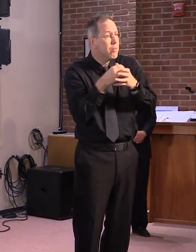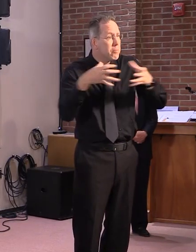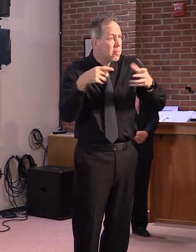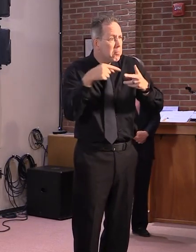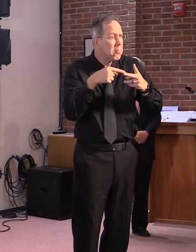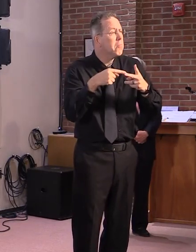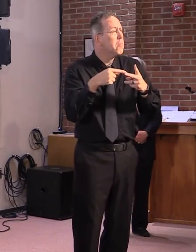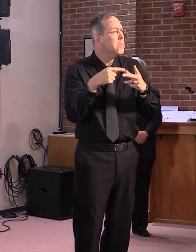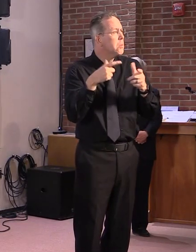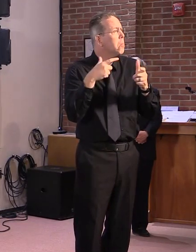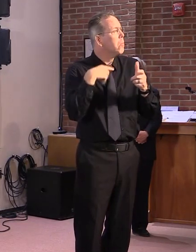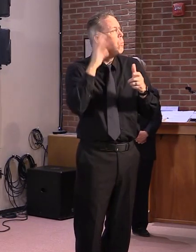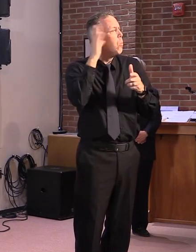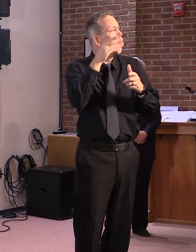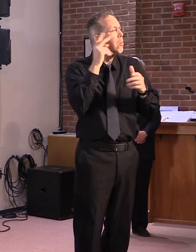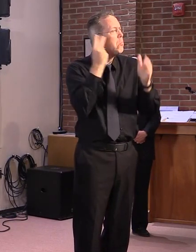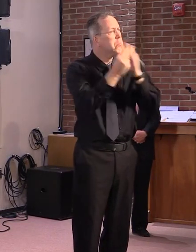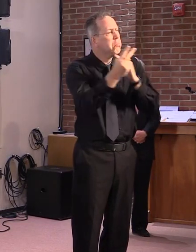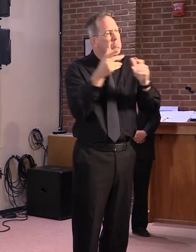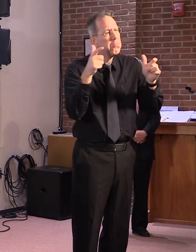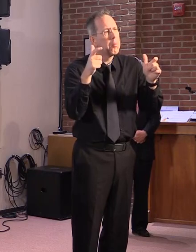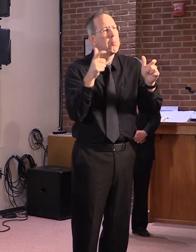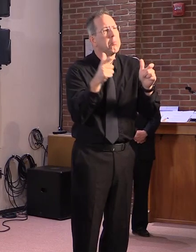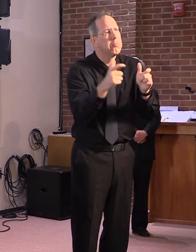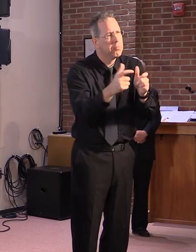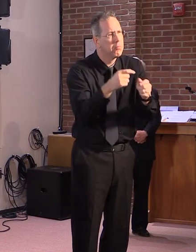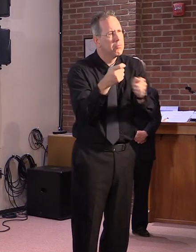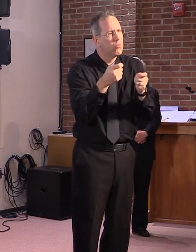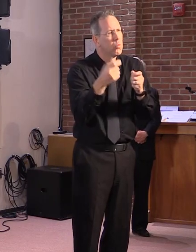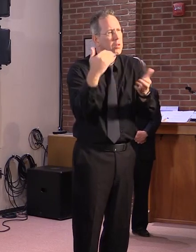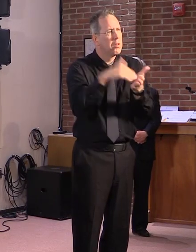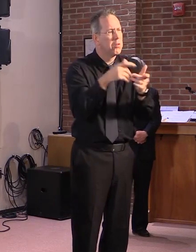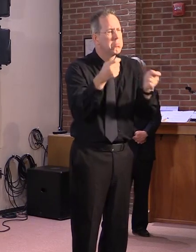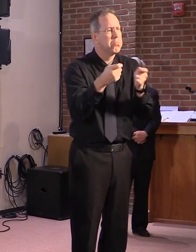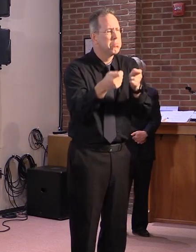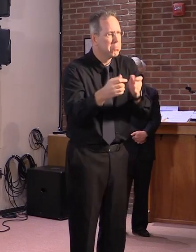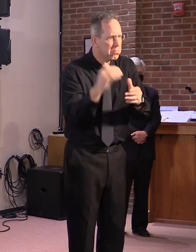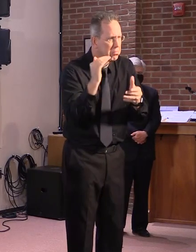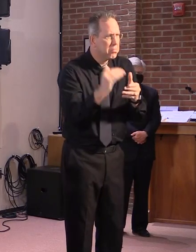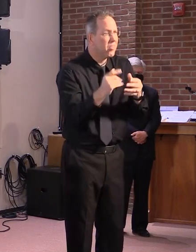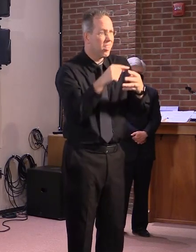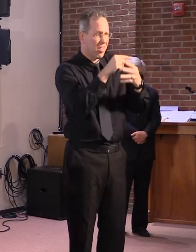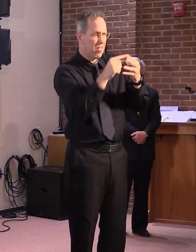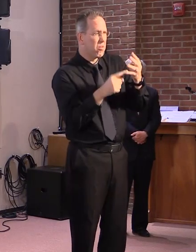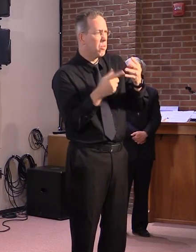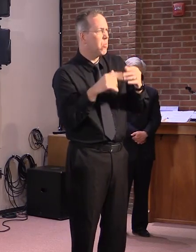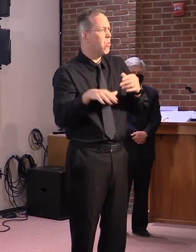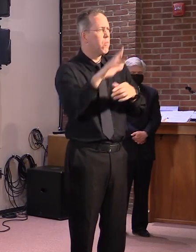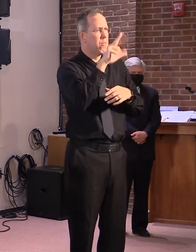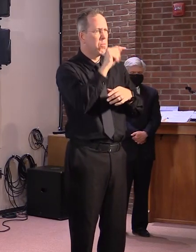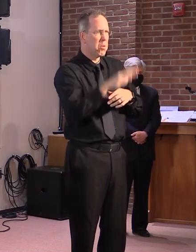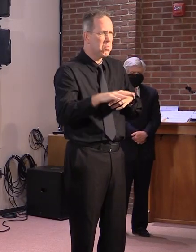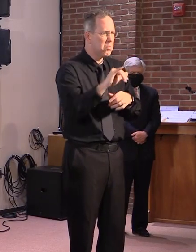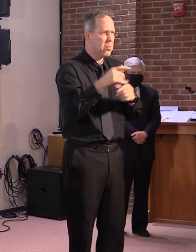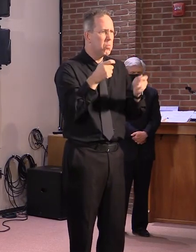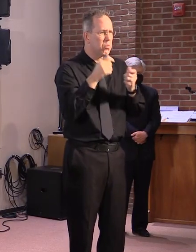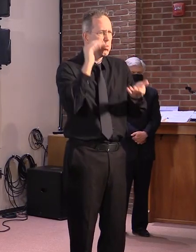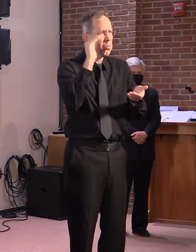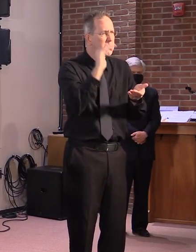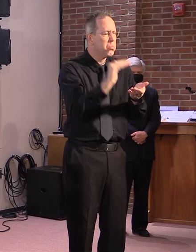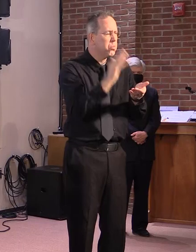well. So those are the four metrics that, are statewide and broad that we are tending to look at during the reopening.